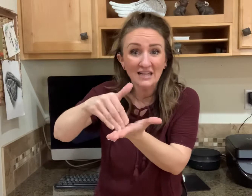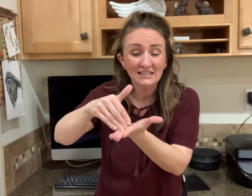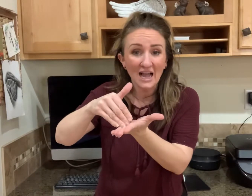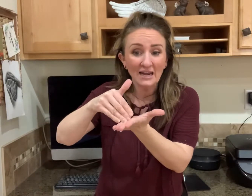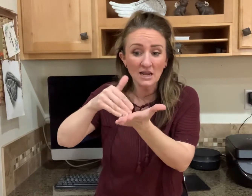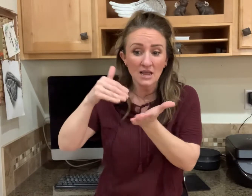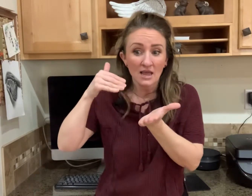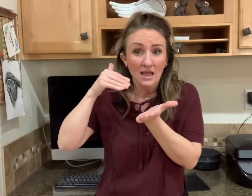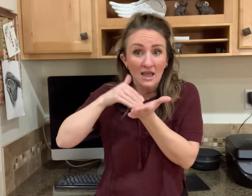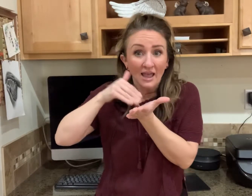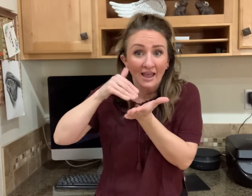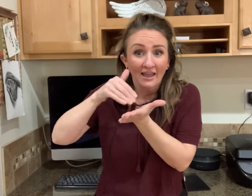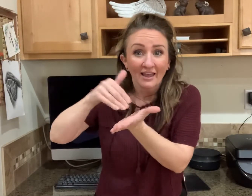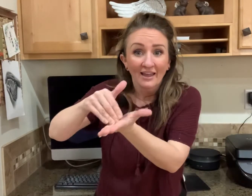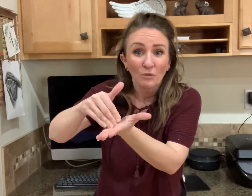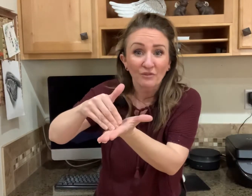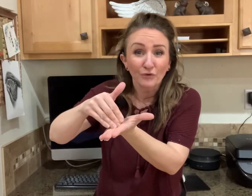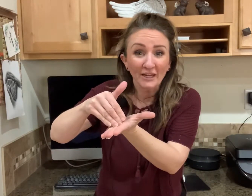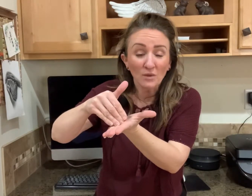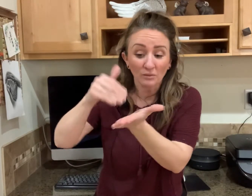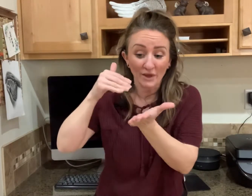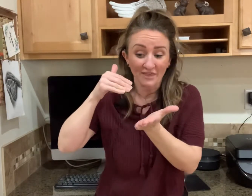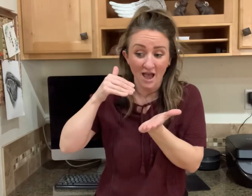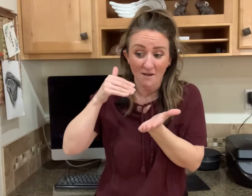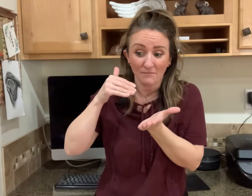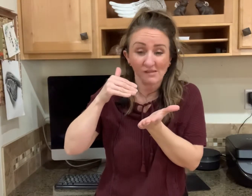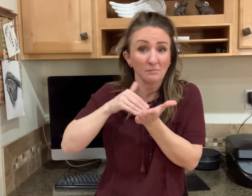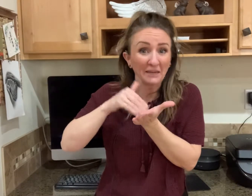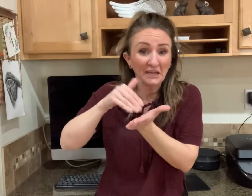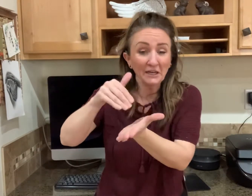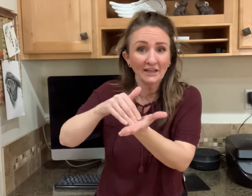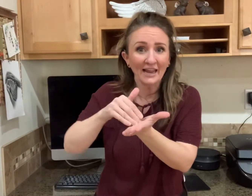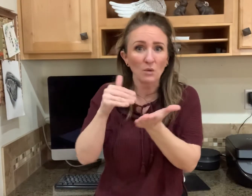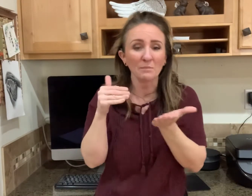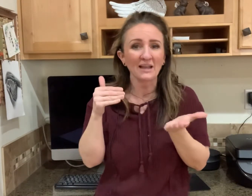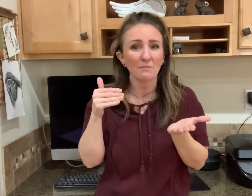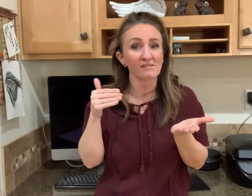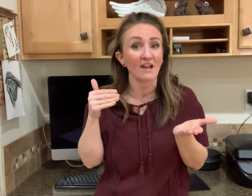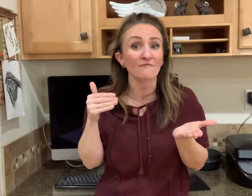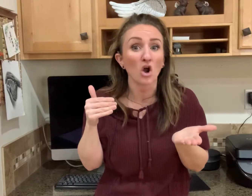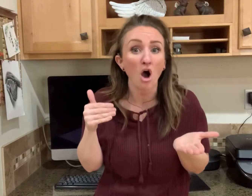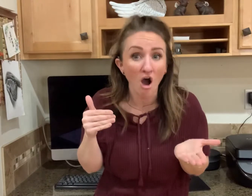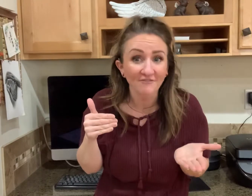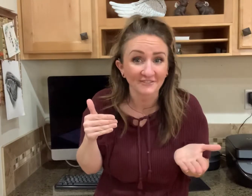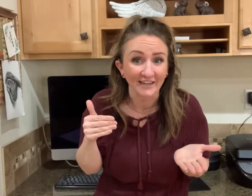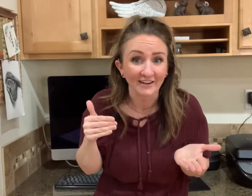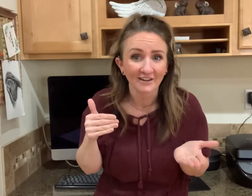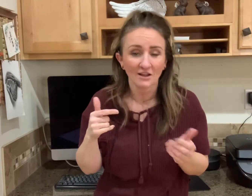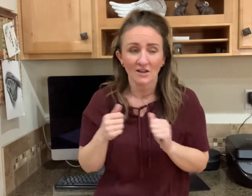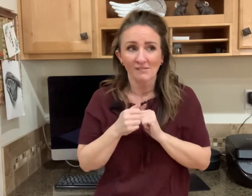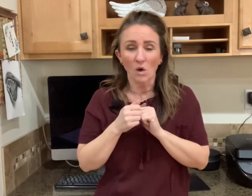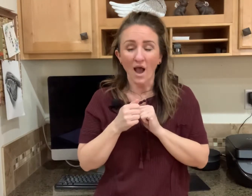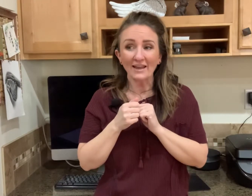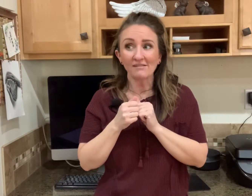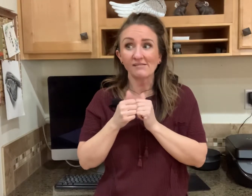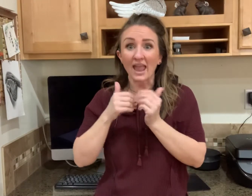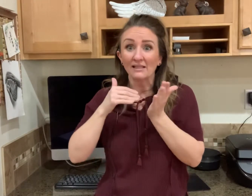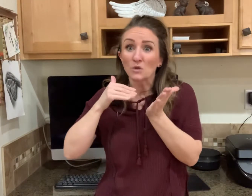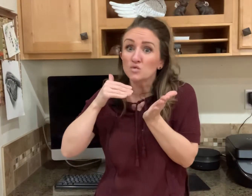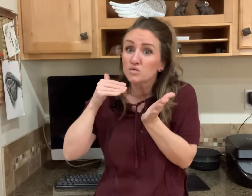sign with speed, it would become the sign for often. So I can say like